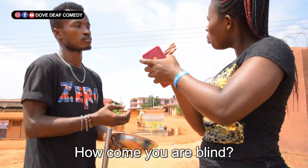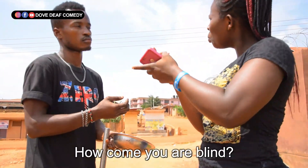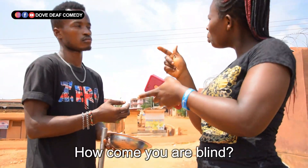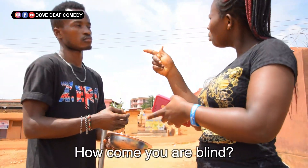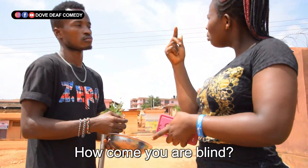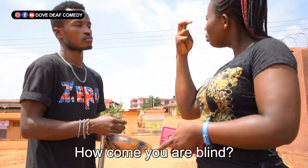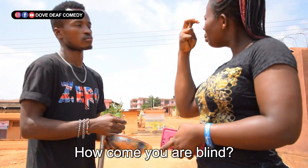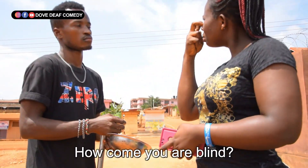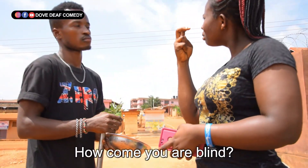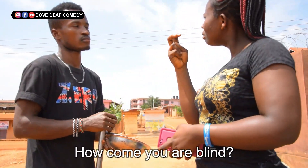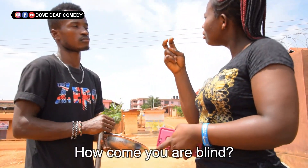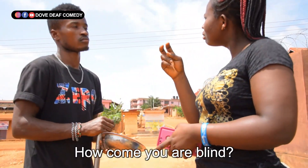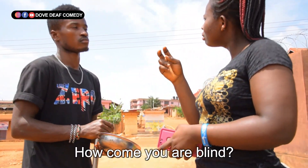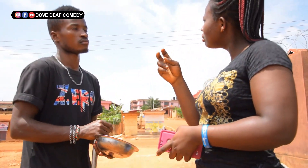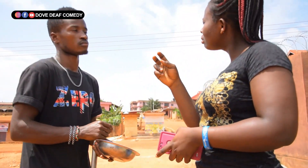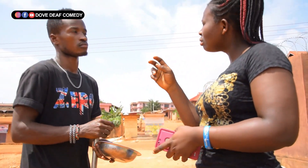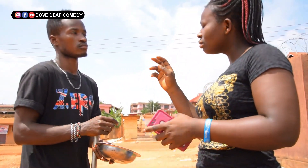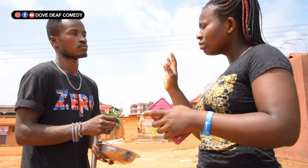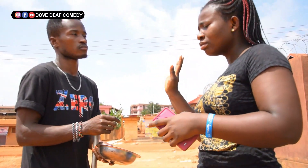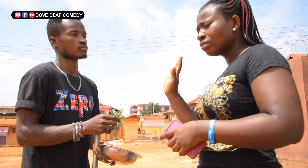How come you are blind?